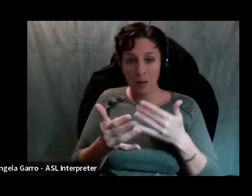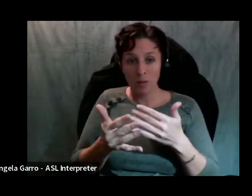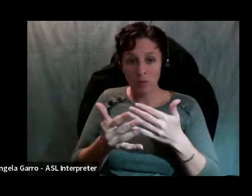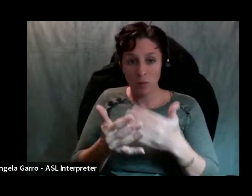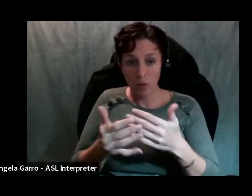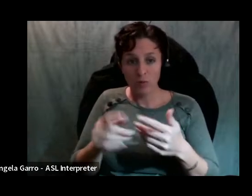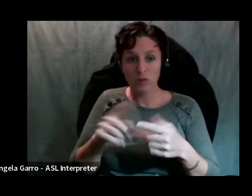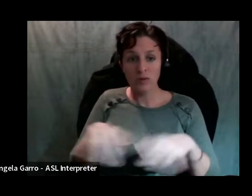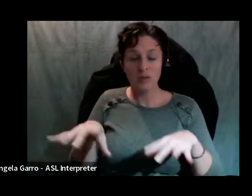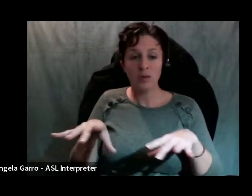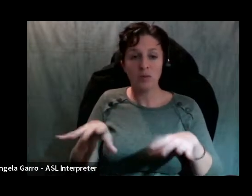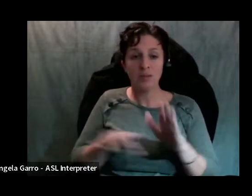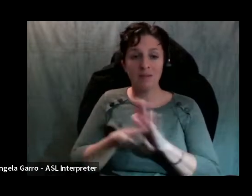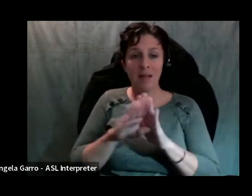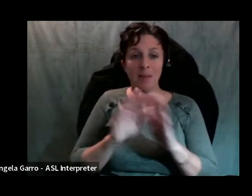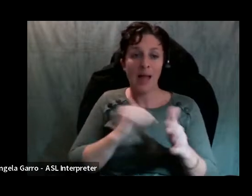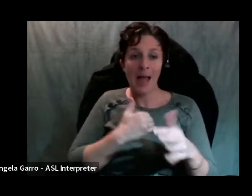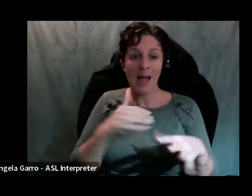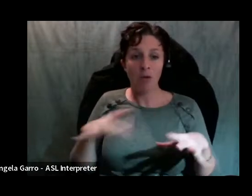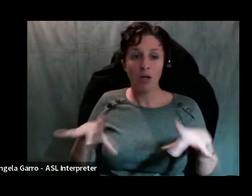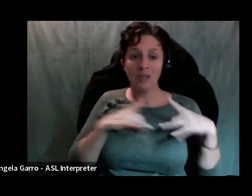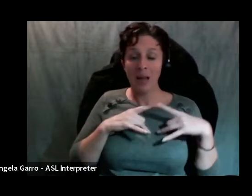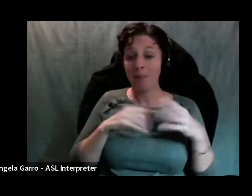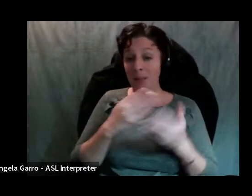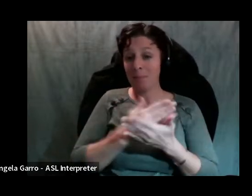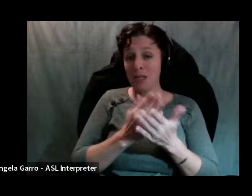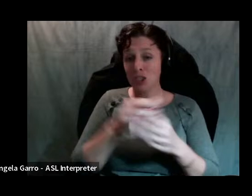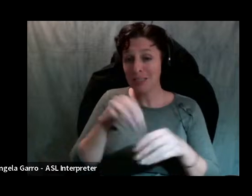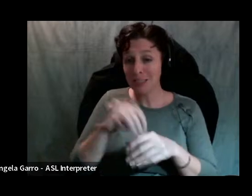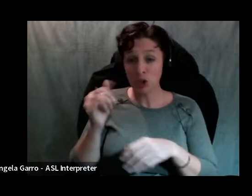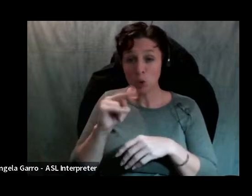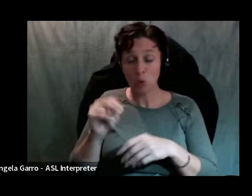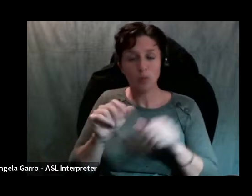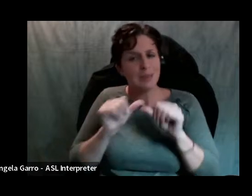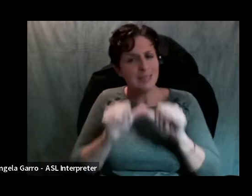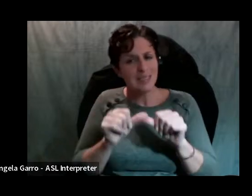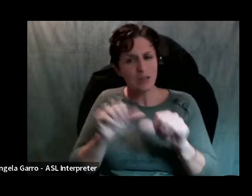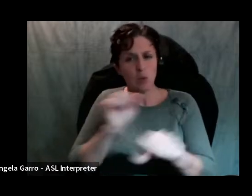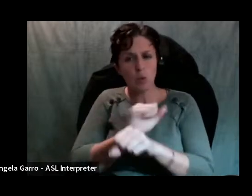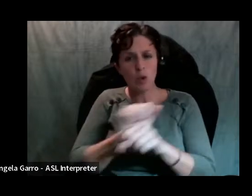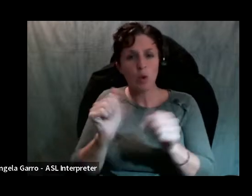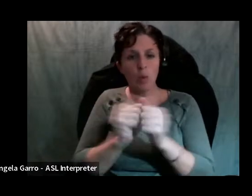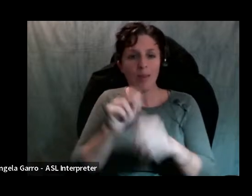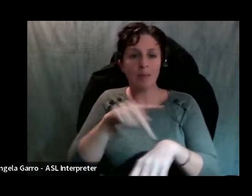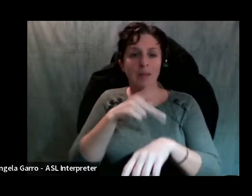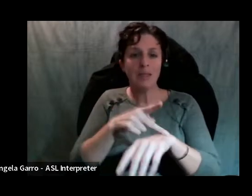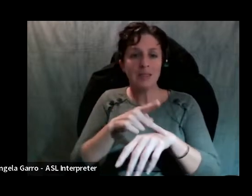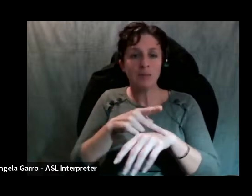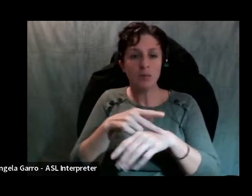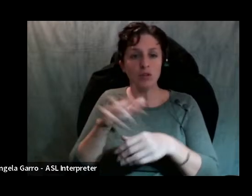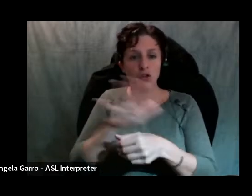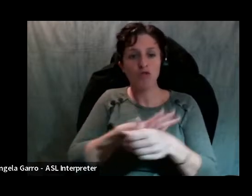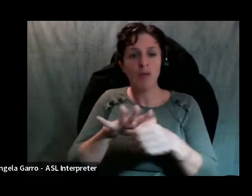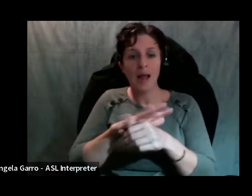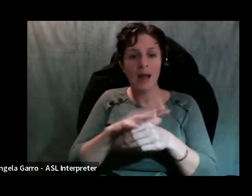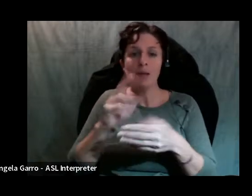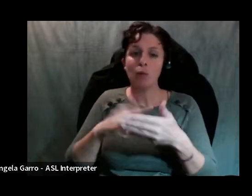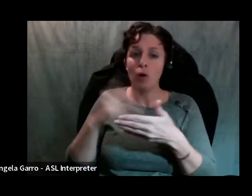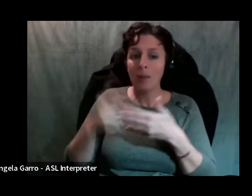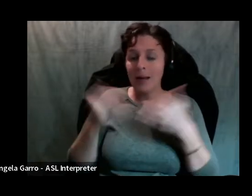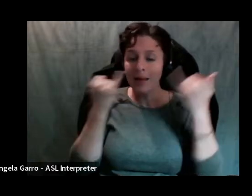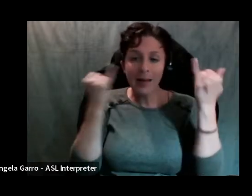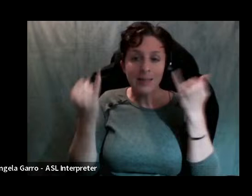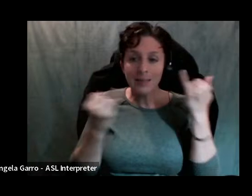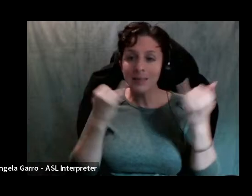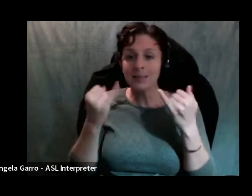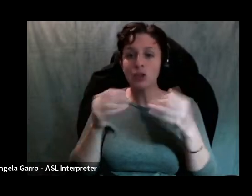developing our adopted budget in June is continuing to work with principals around programmatic ideas, student